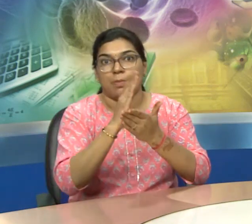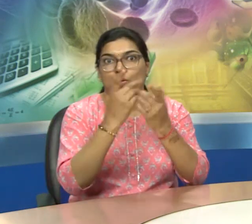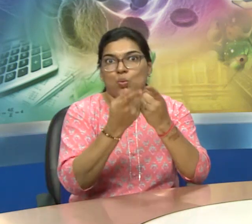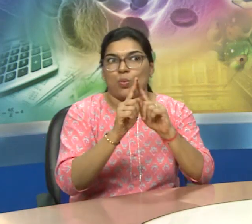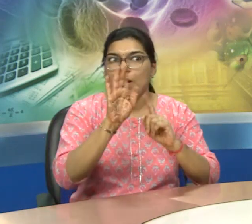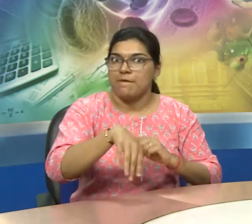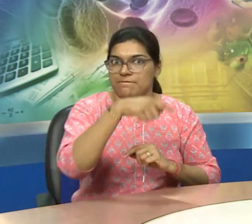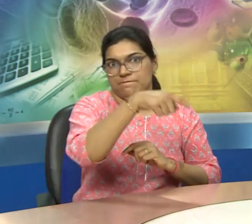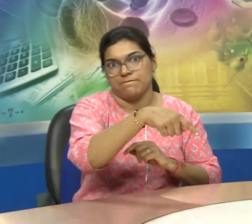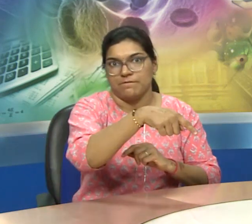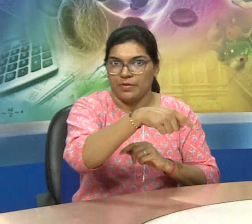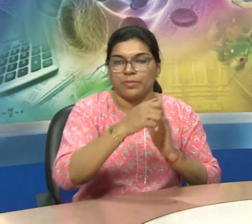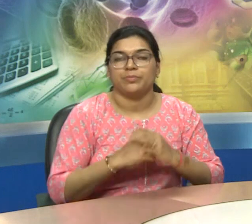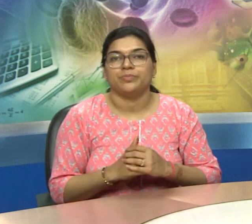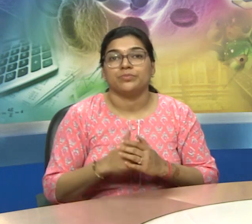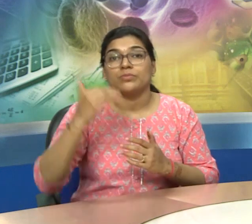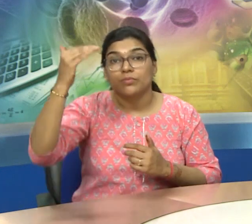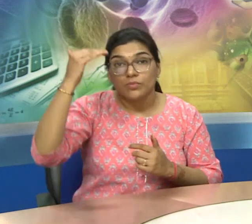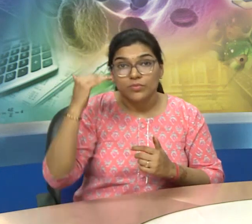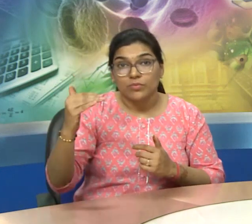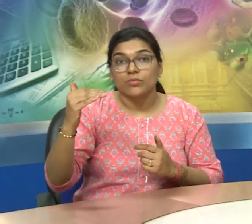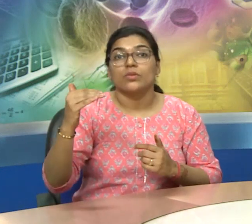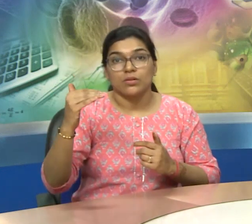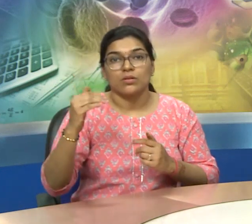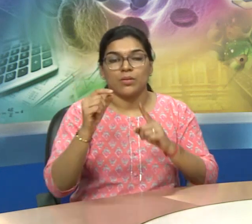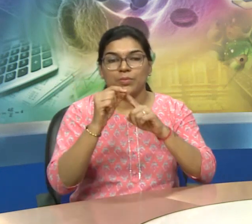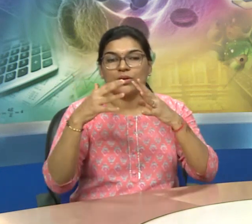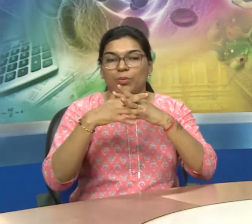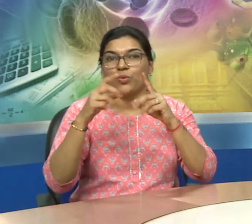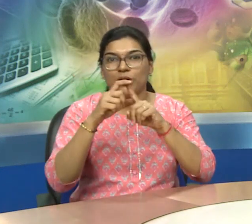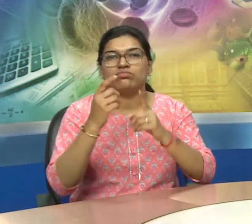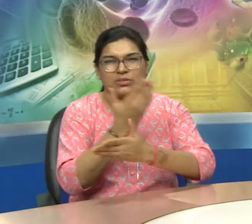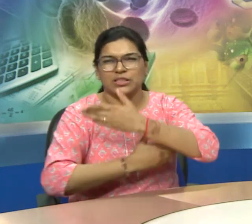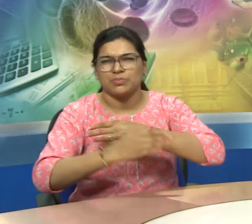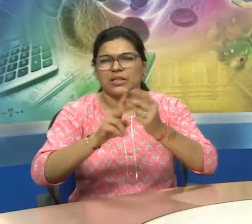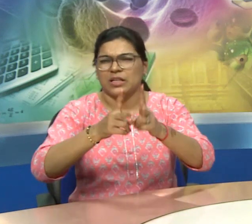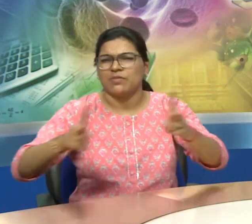The first is visually impaired, the second is PWDs, persons with disability.